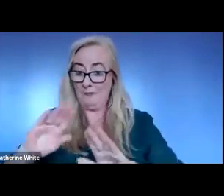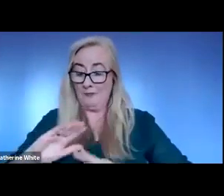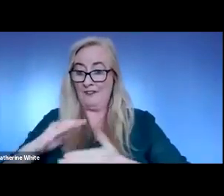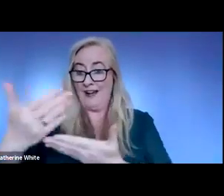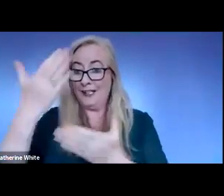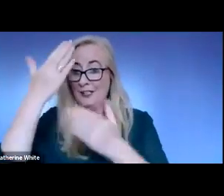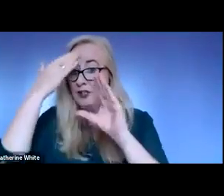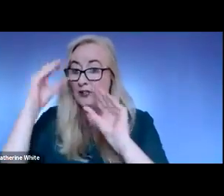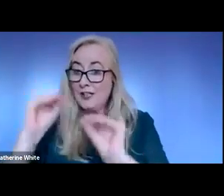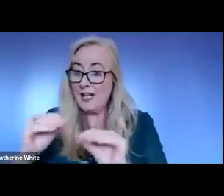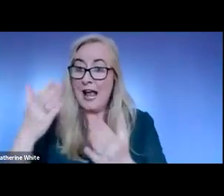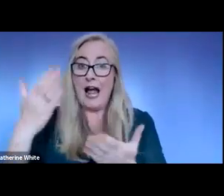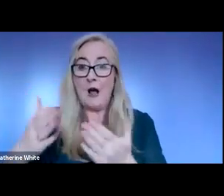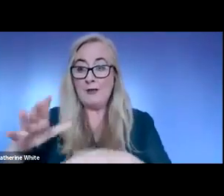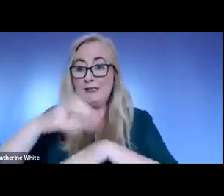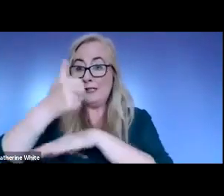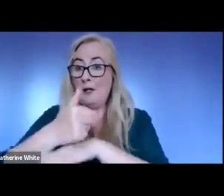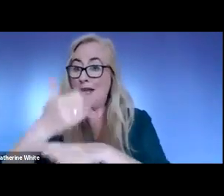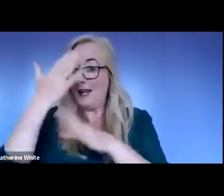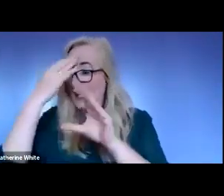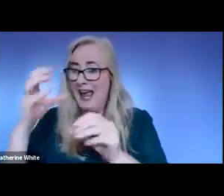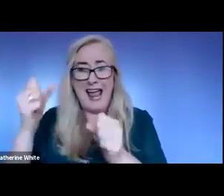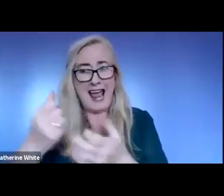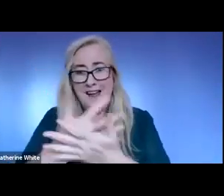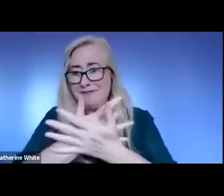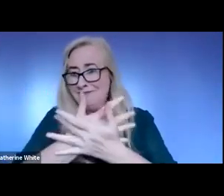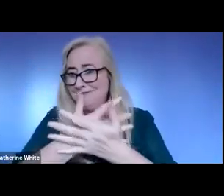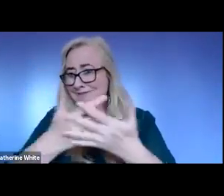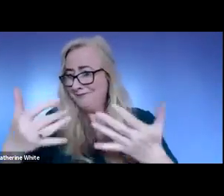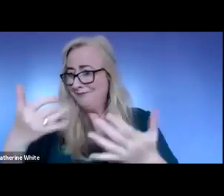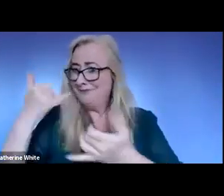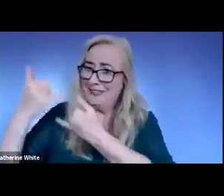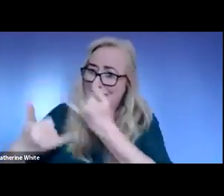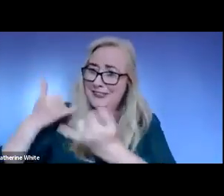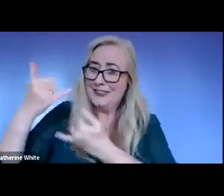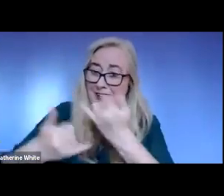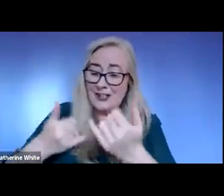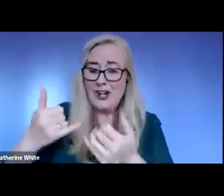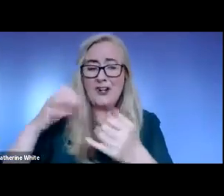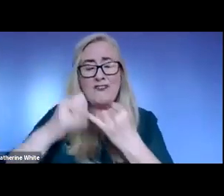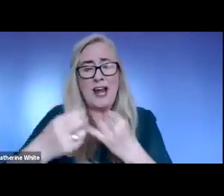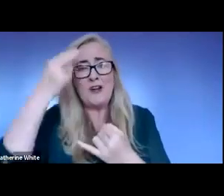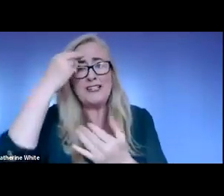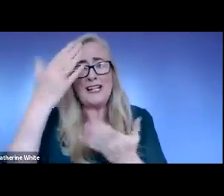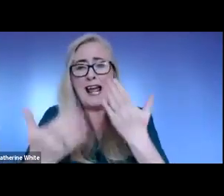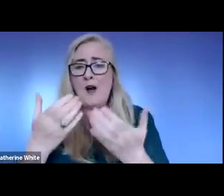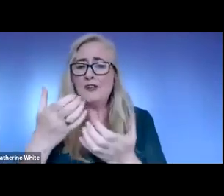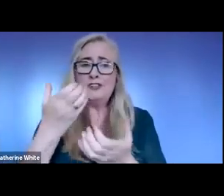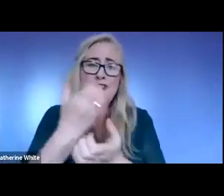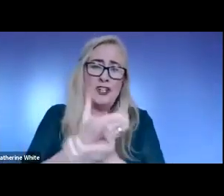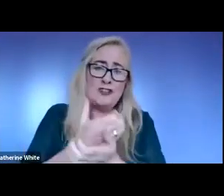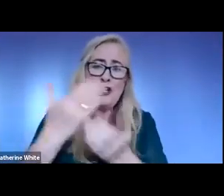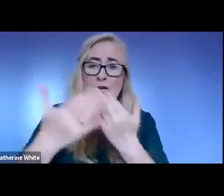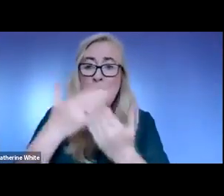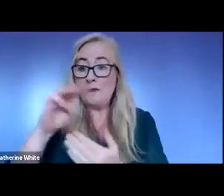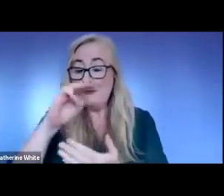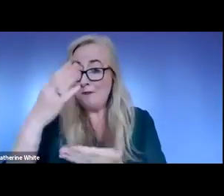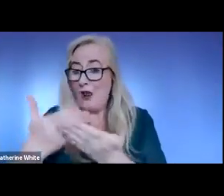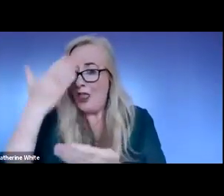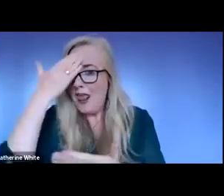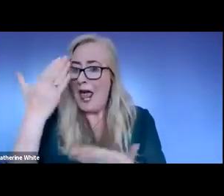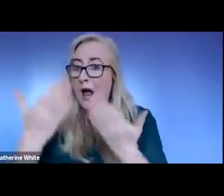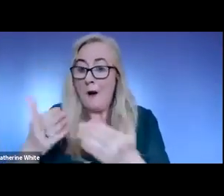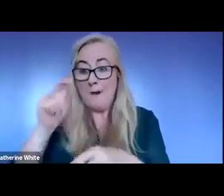up an education system. There are decades of perspectives on trying to understand how children and young people learn and develop, and how best we can help